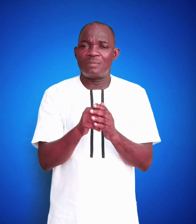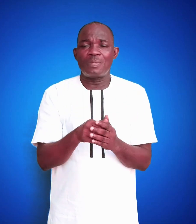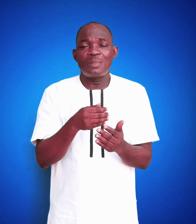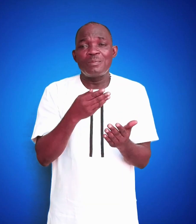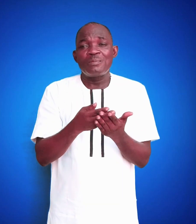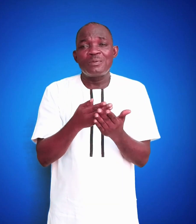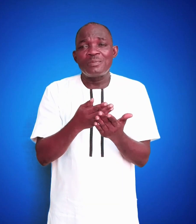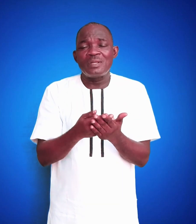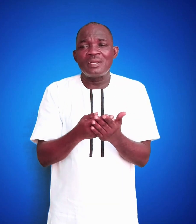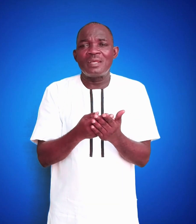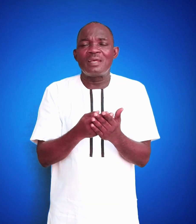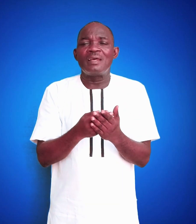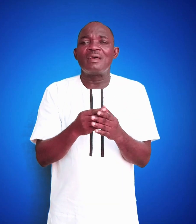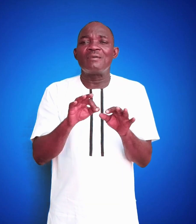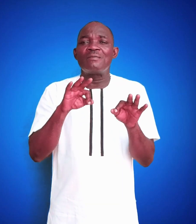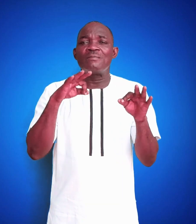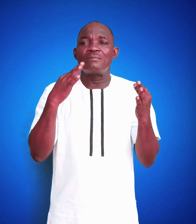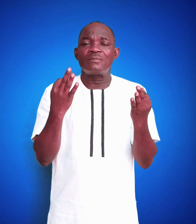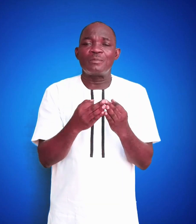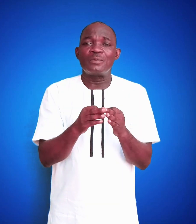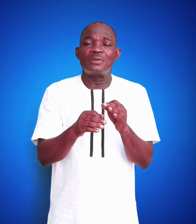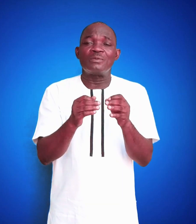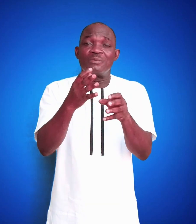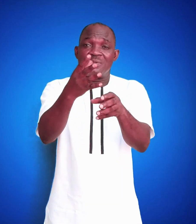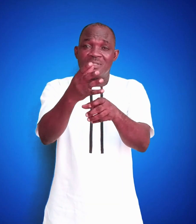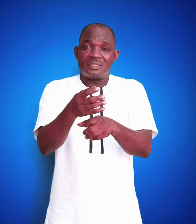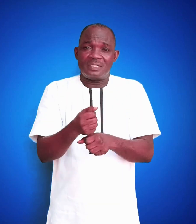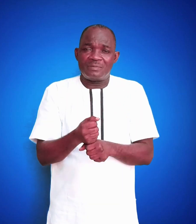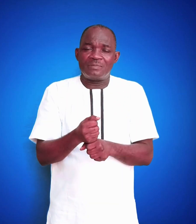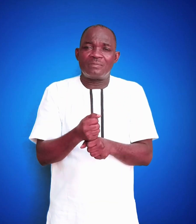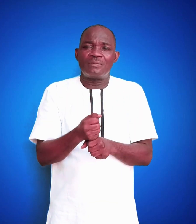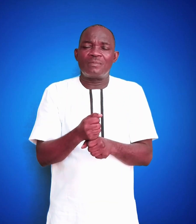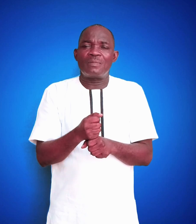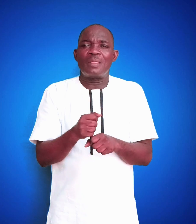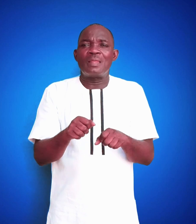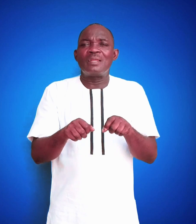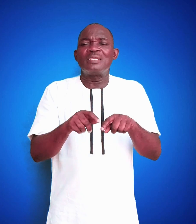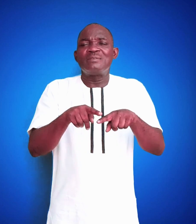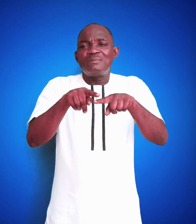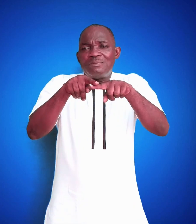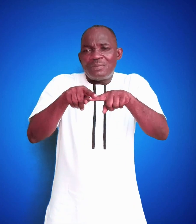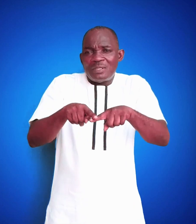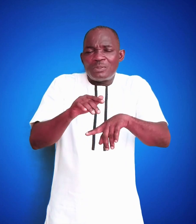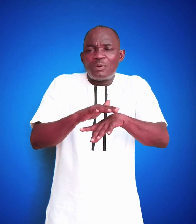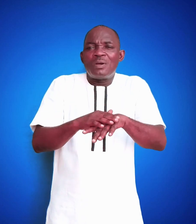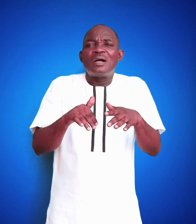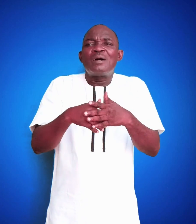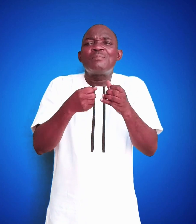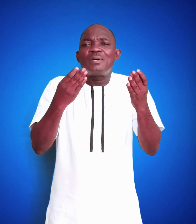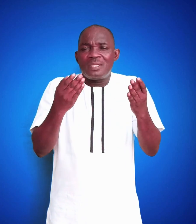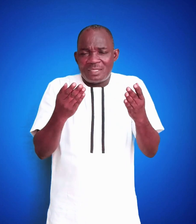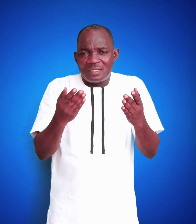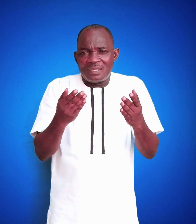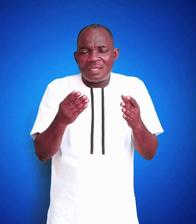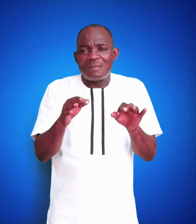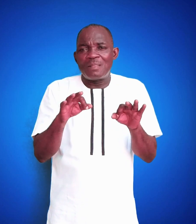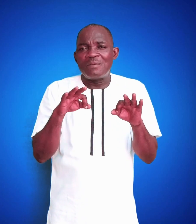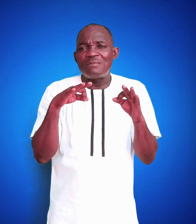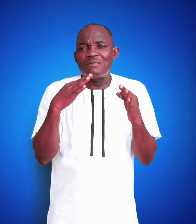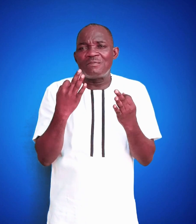The amount a household receives is based on the number